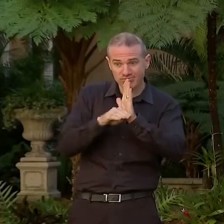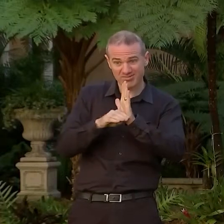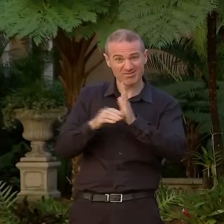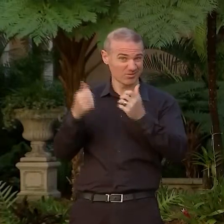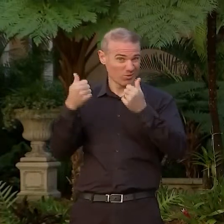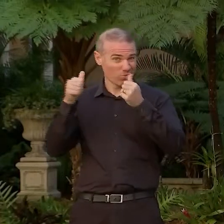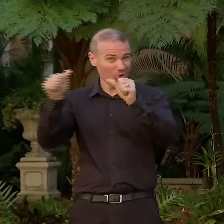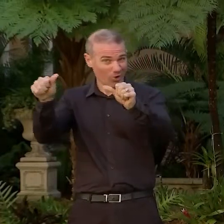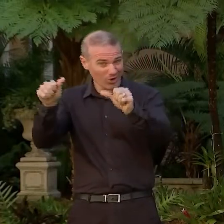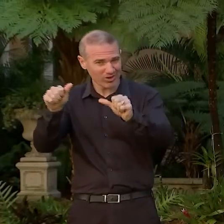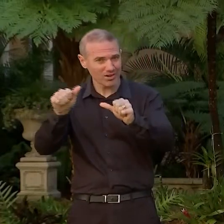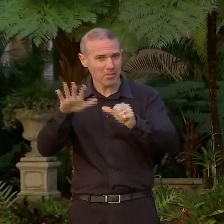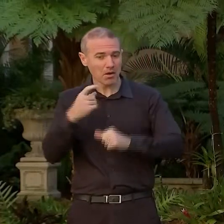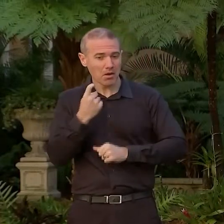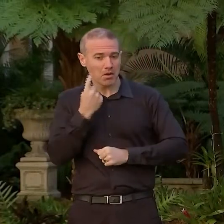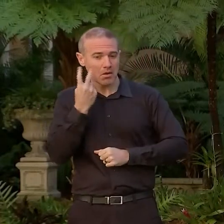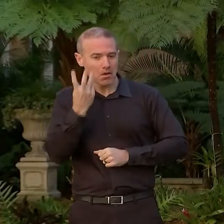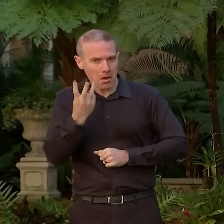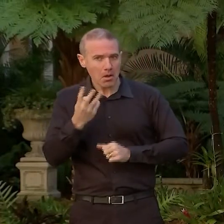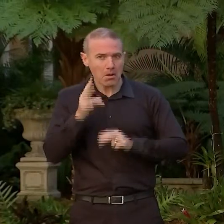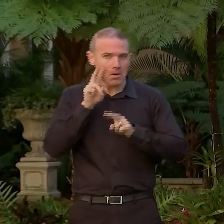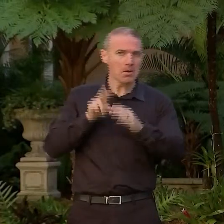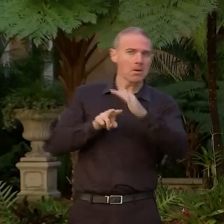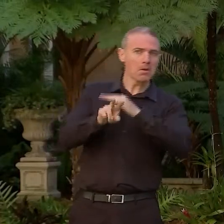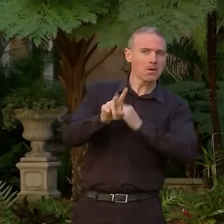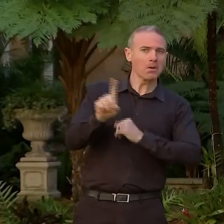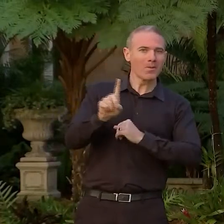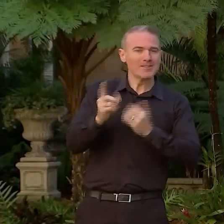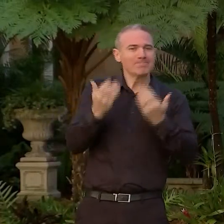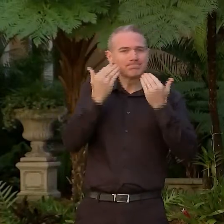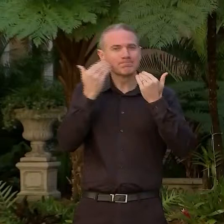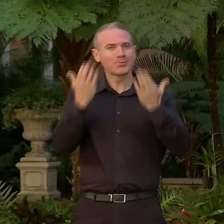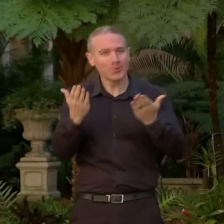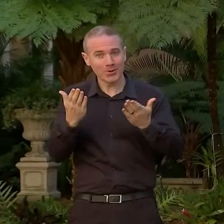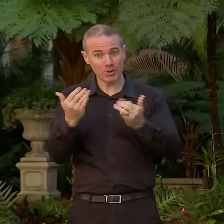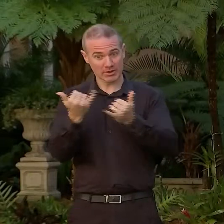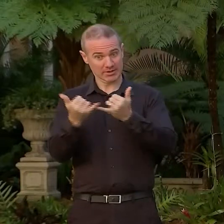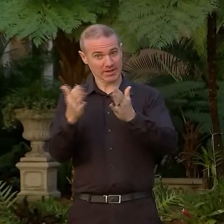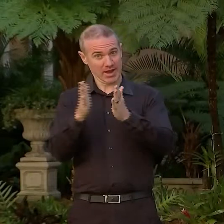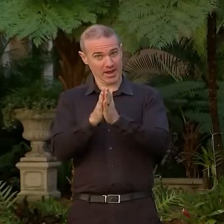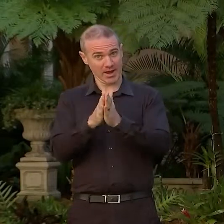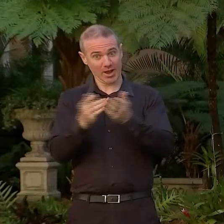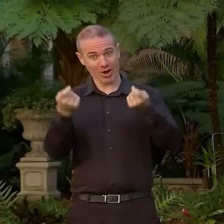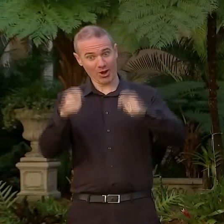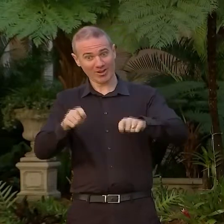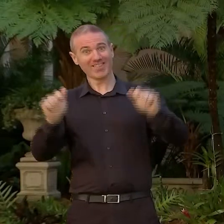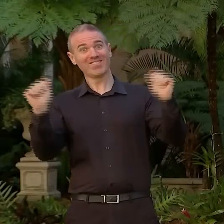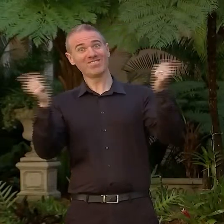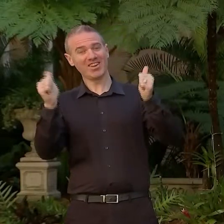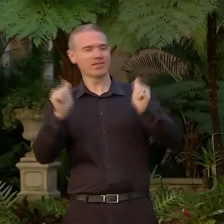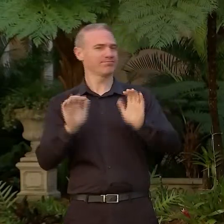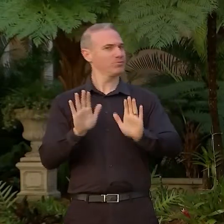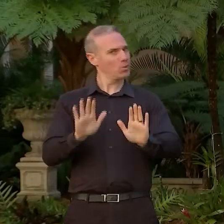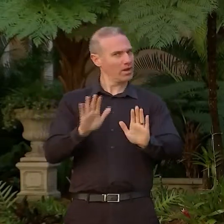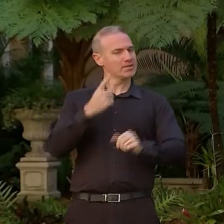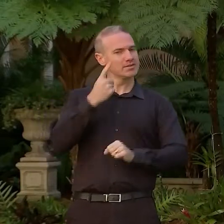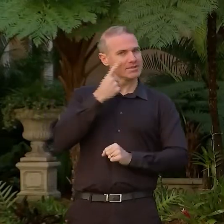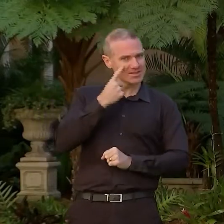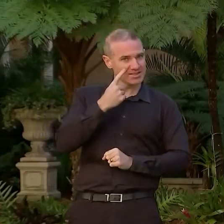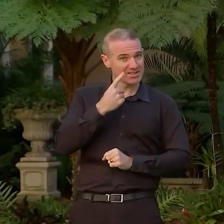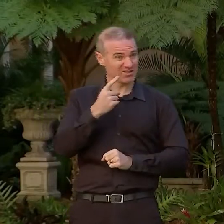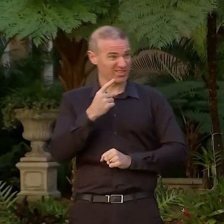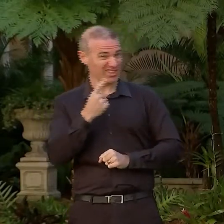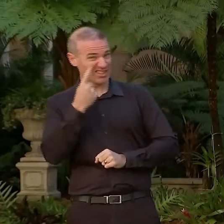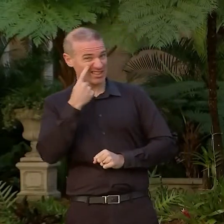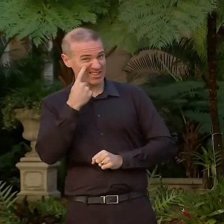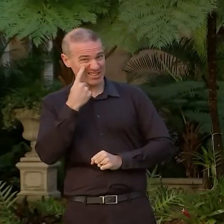over the next few days and whether we'll be able to ease restrictions on Sunday. I think when you read those heartbreaking stories